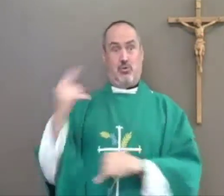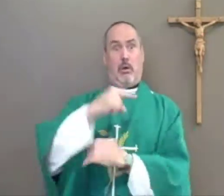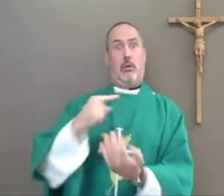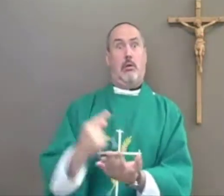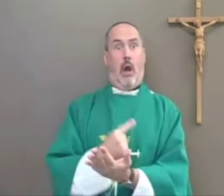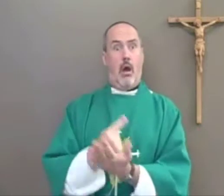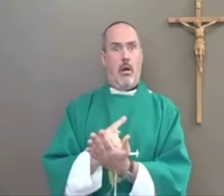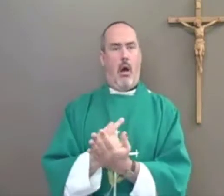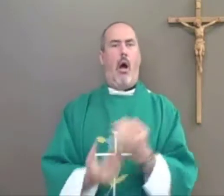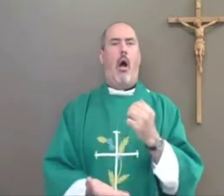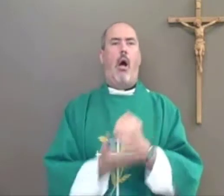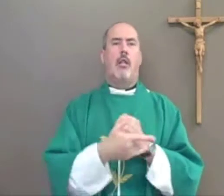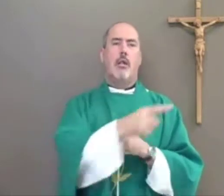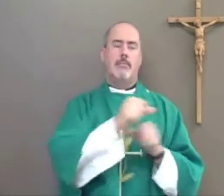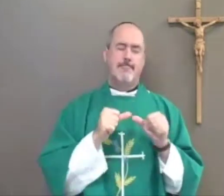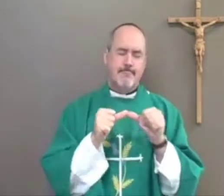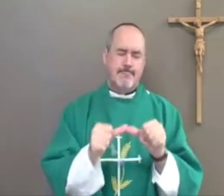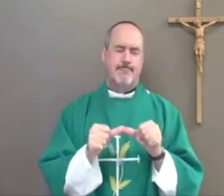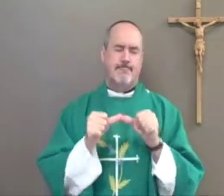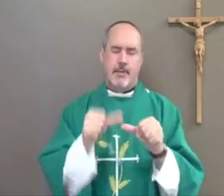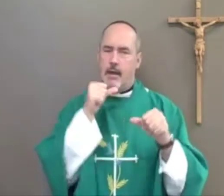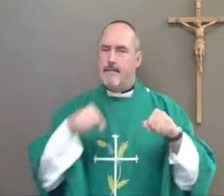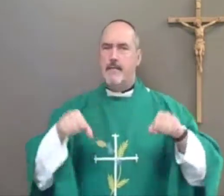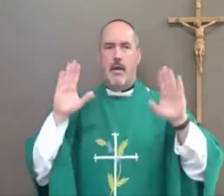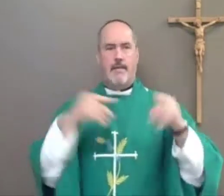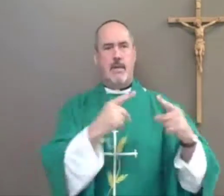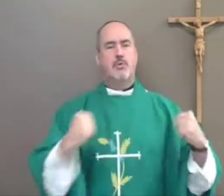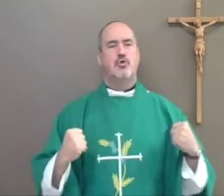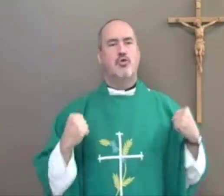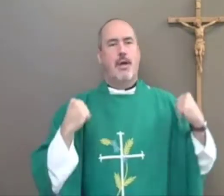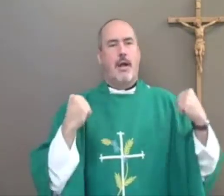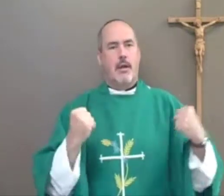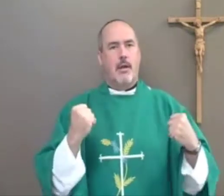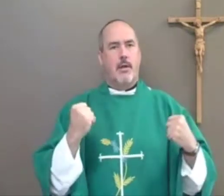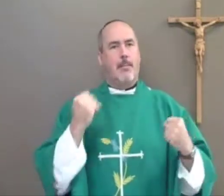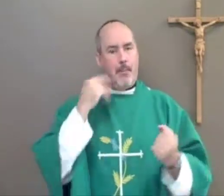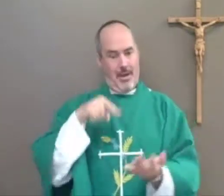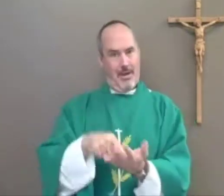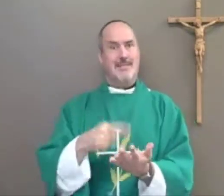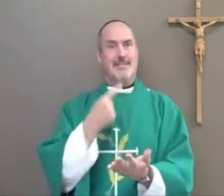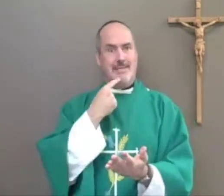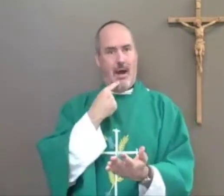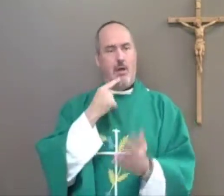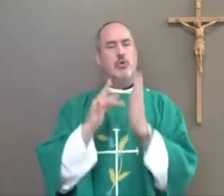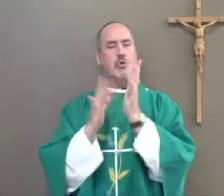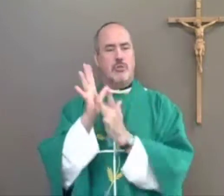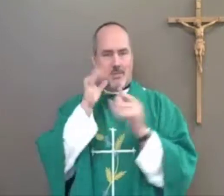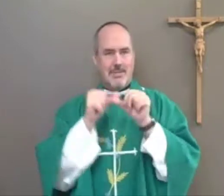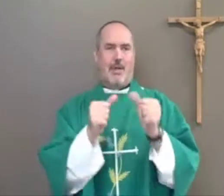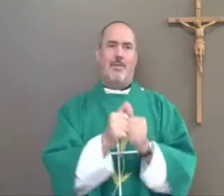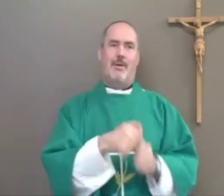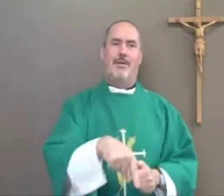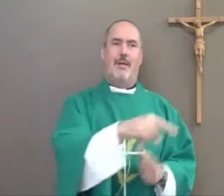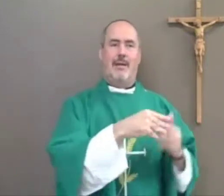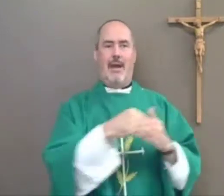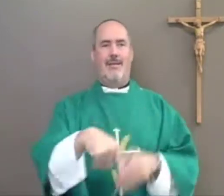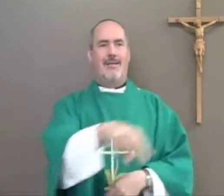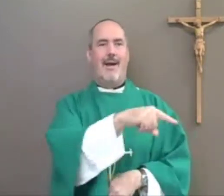terrible lives. But the gospel also says that they persevered and they didn't give up, and it was because Jesus said he was still with